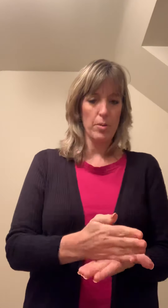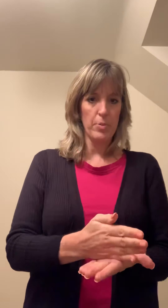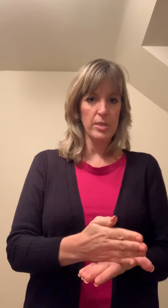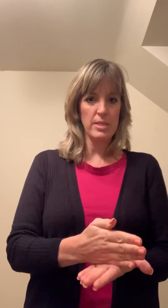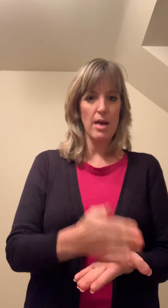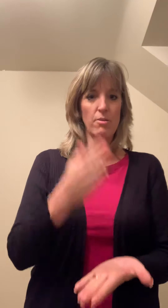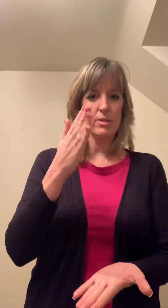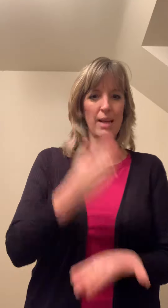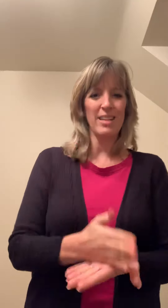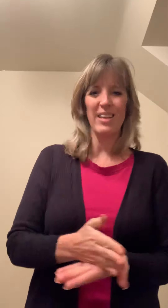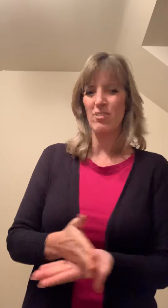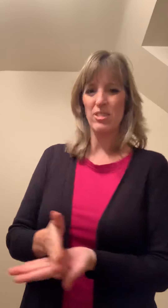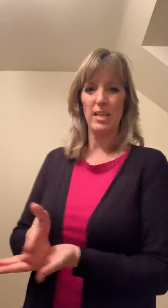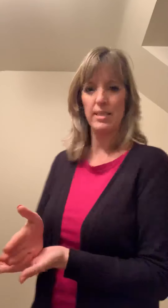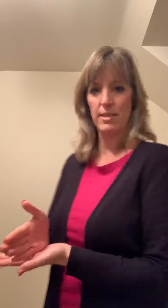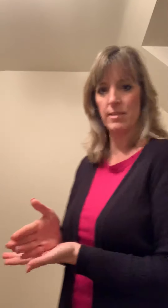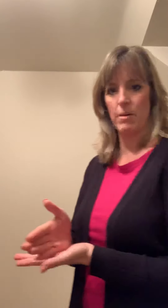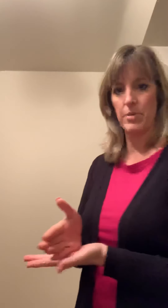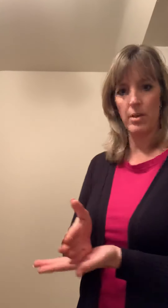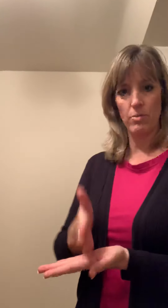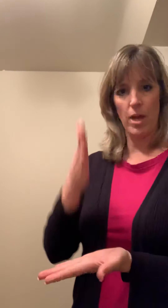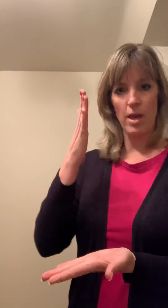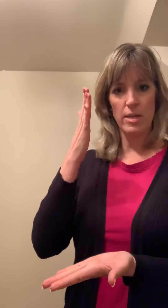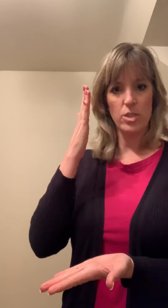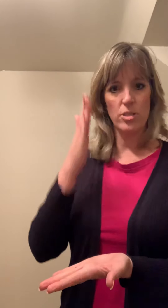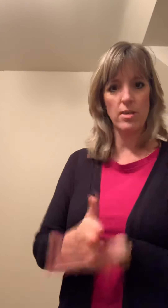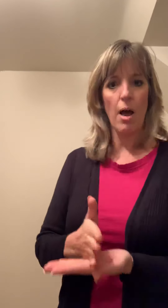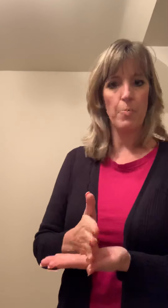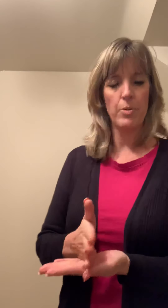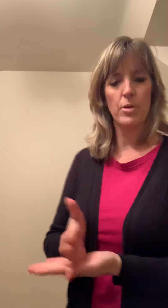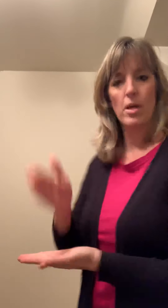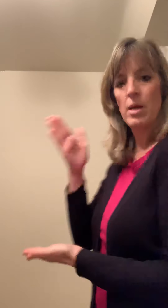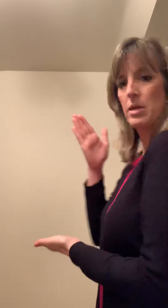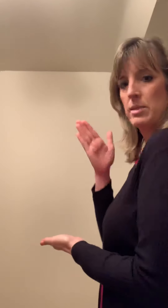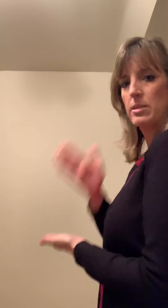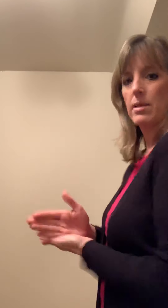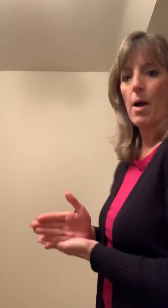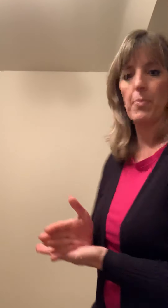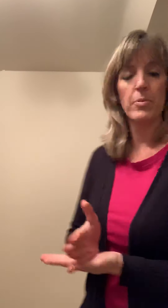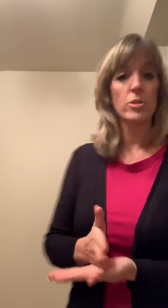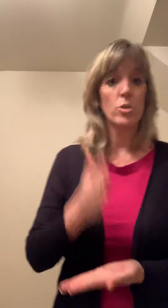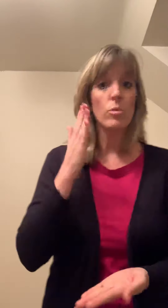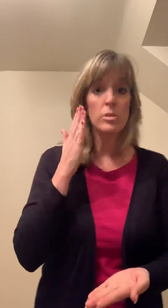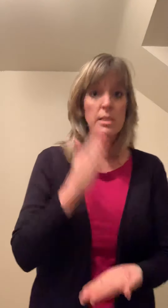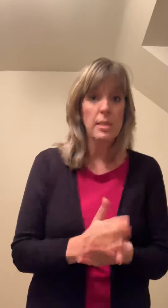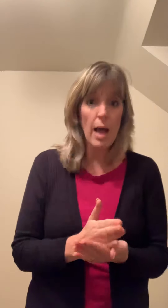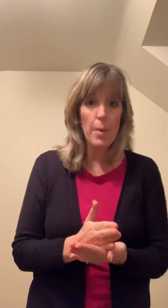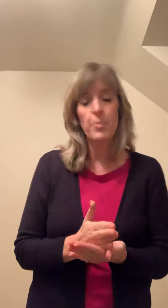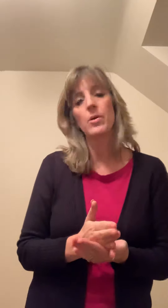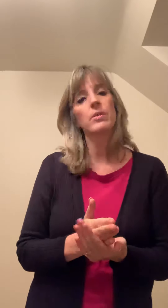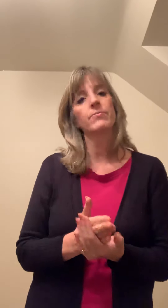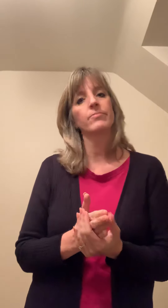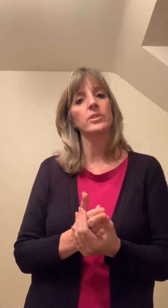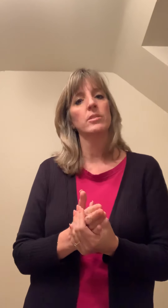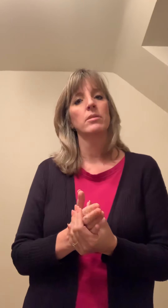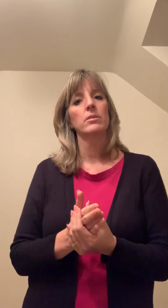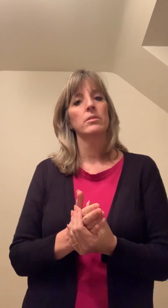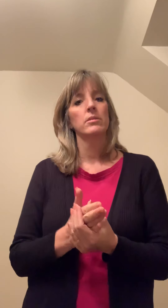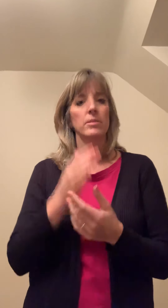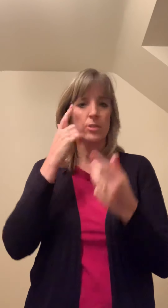it down and kind of like you're slicing something. Okay. Stop. Stop. So stop